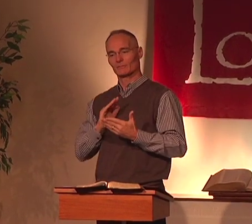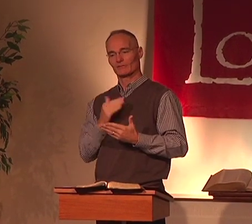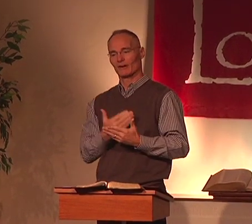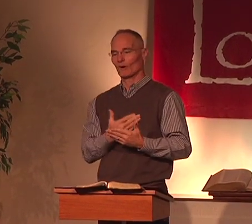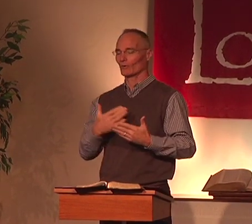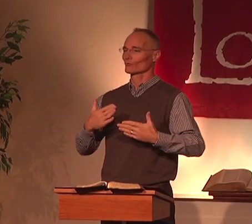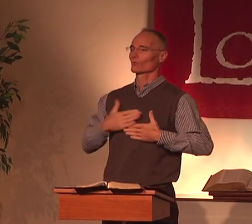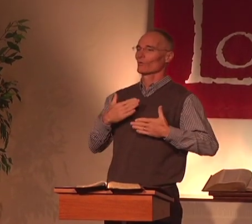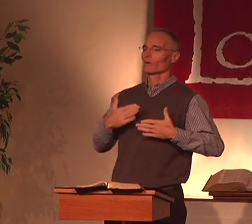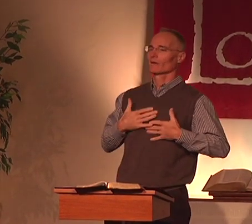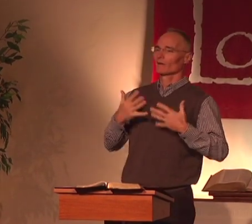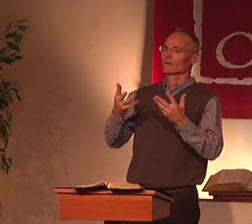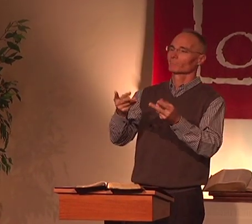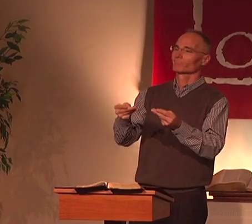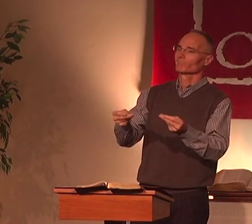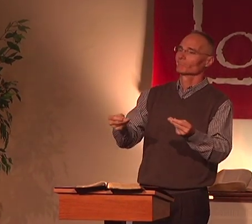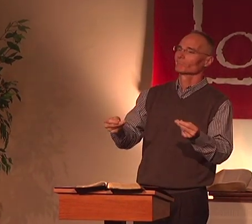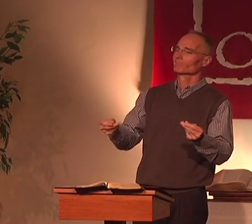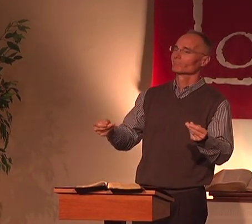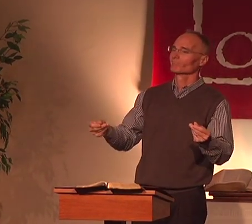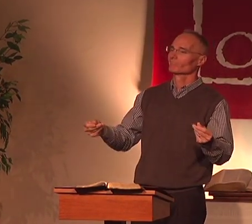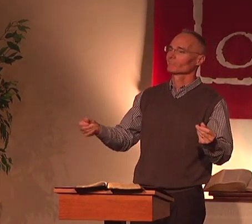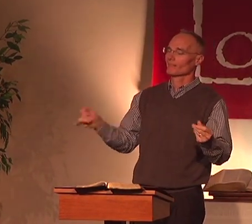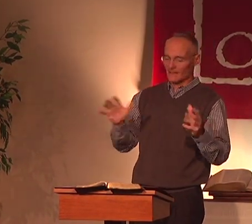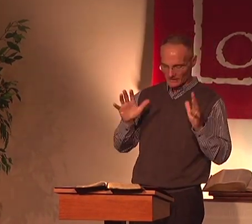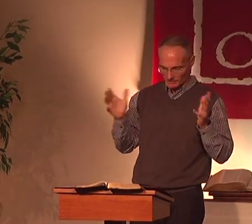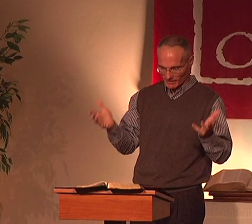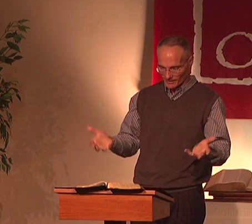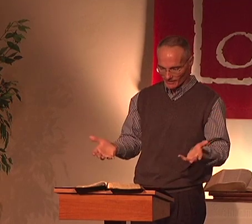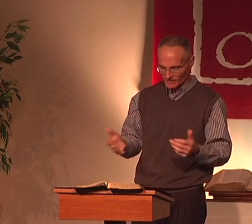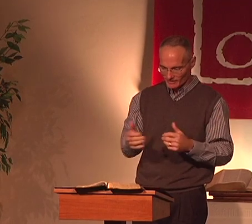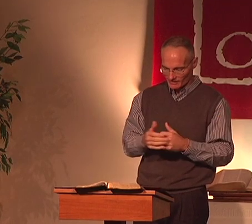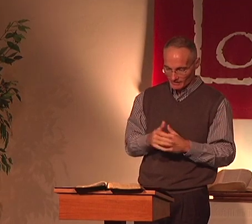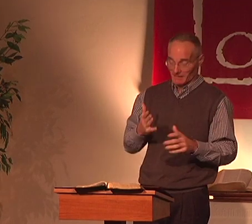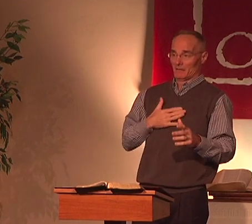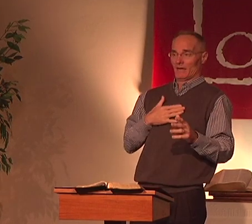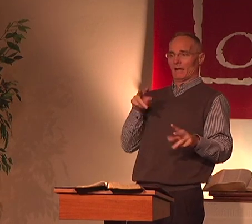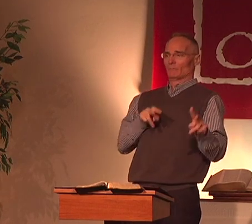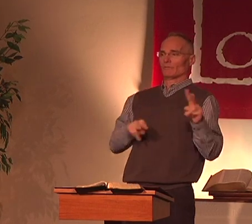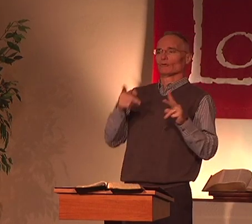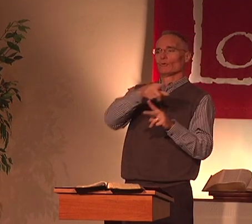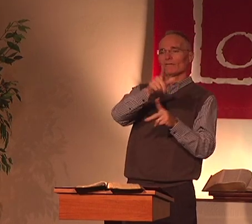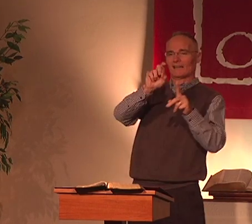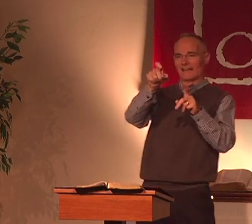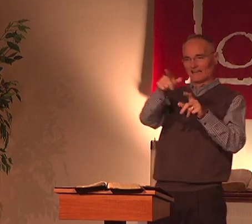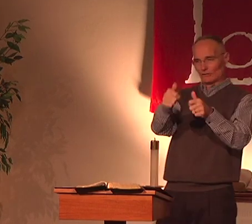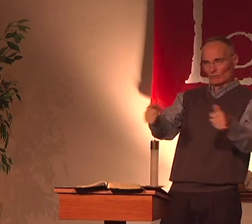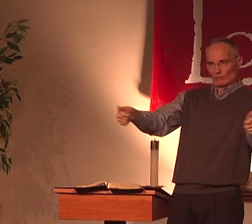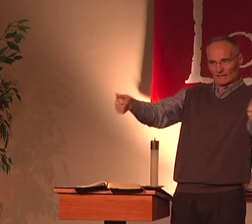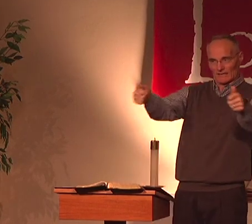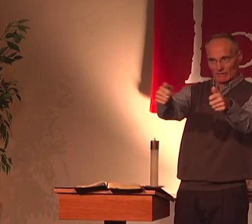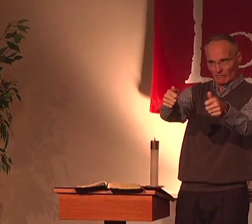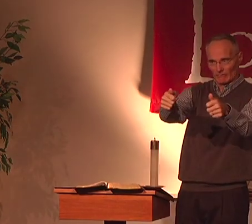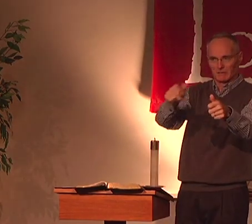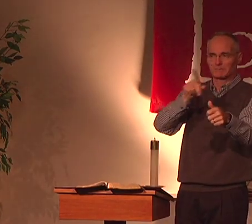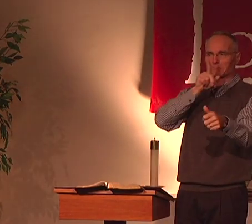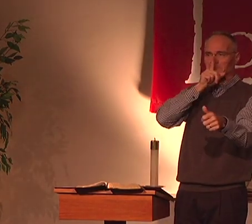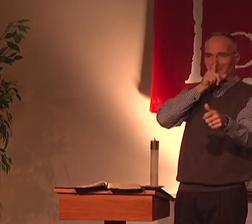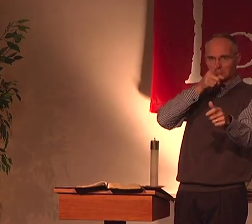I'm concerned that Some of our joy Has just faded away Has waned As a body My observation If you ask each other